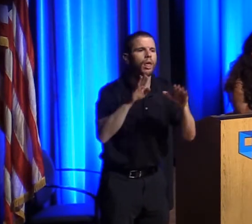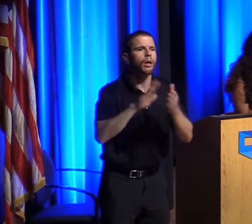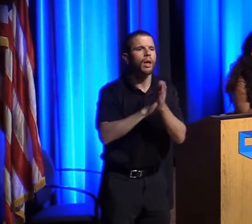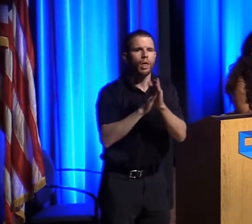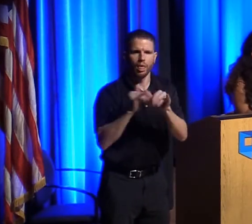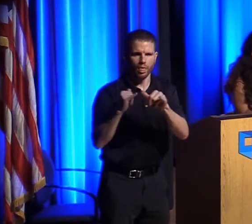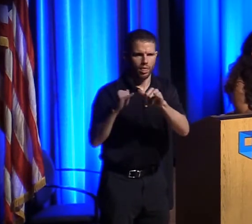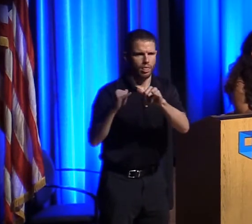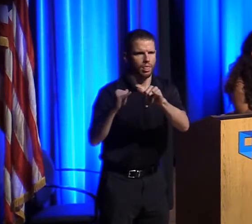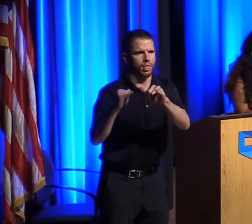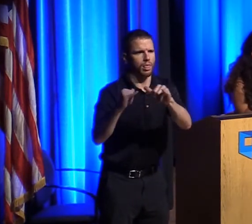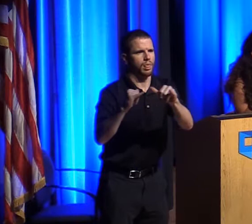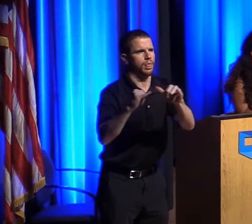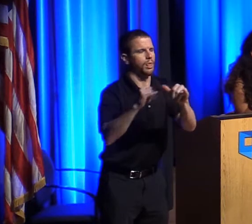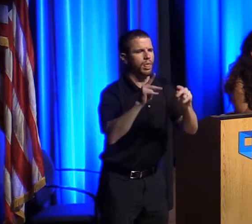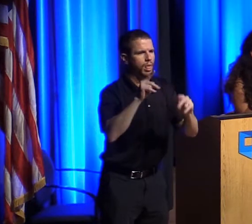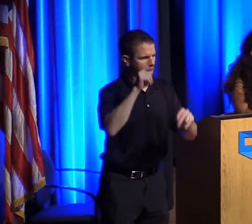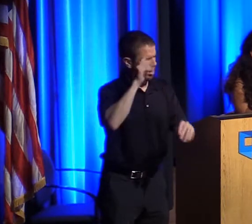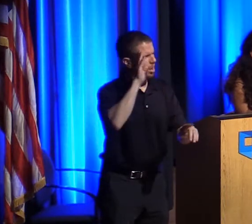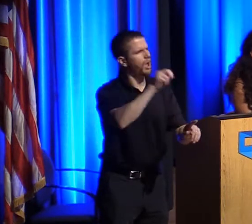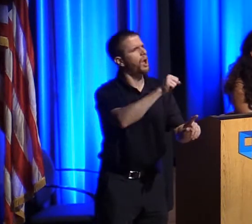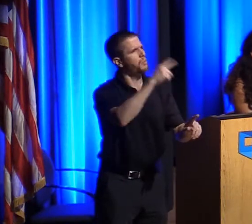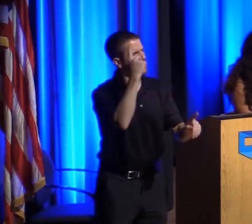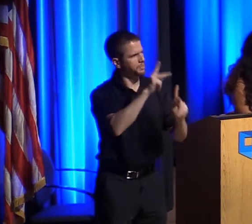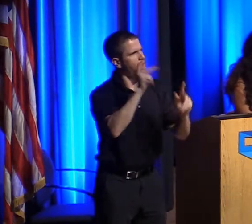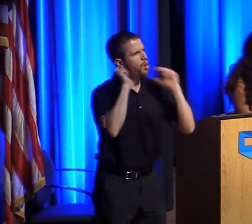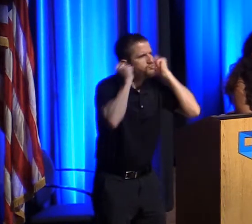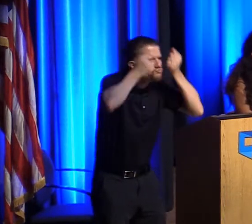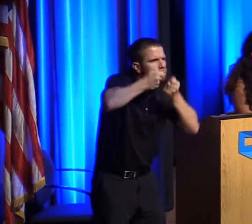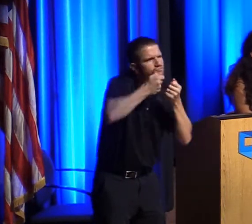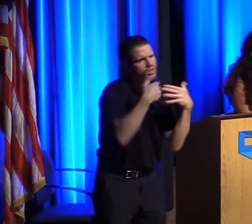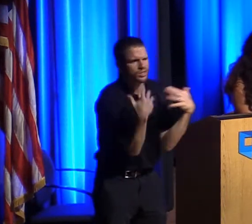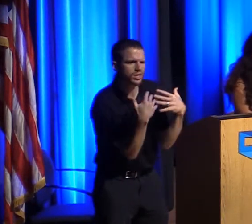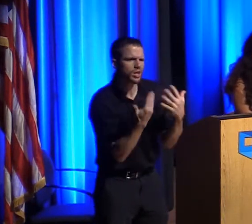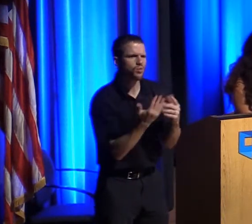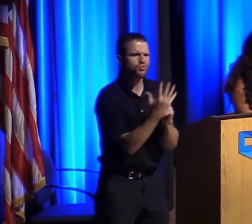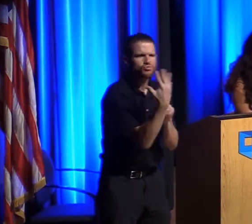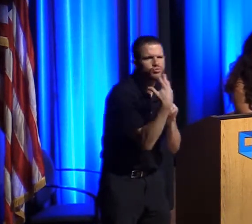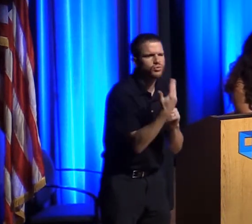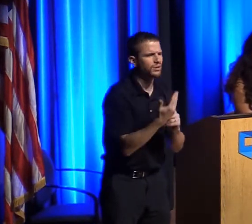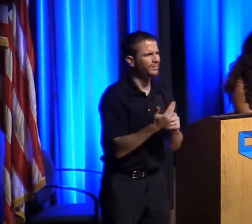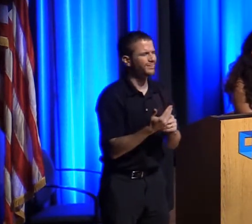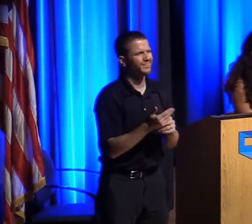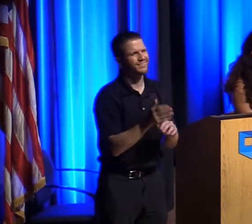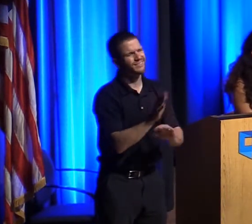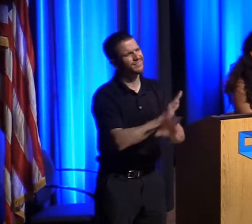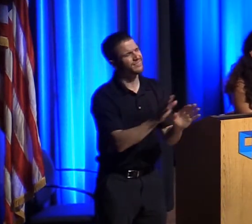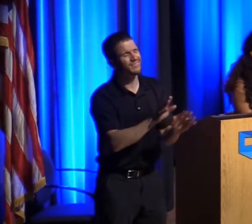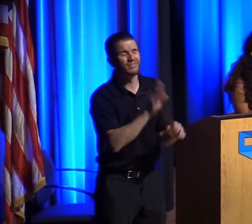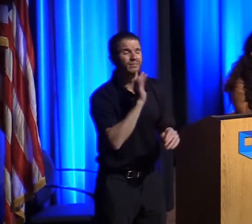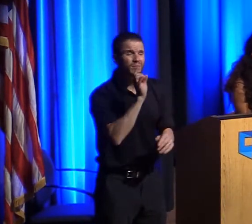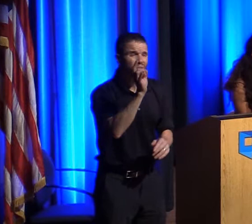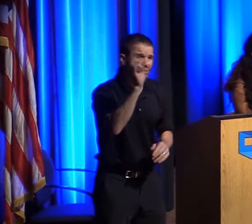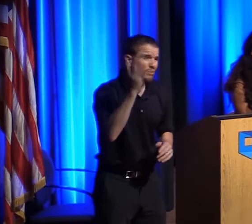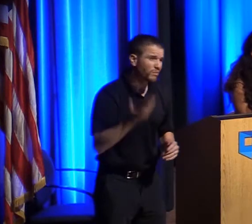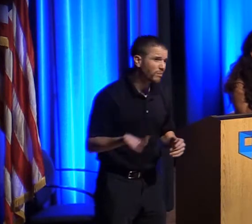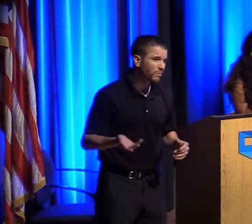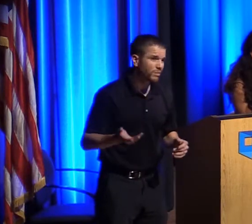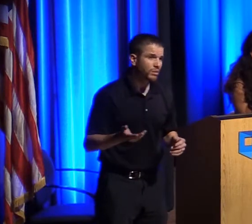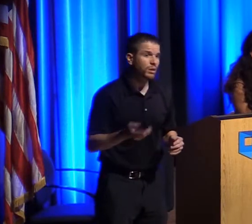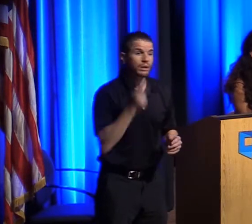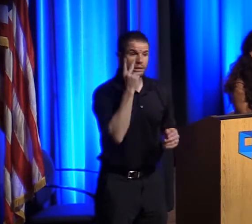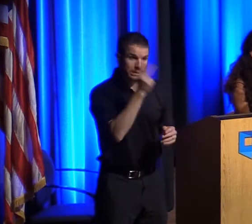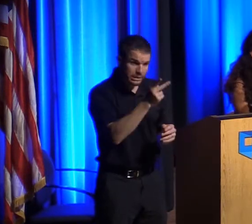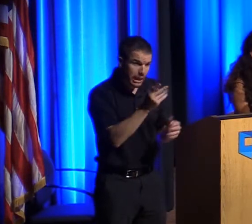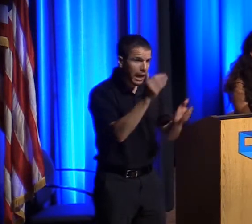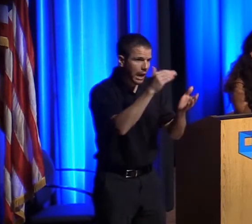And it makes us fear, right? And I think those things are extraordinarily dangerous. I will say for the very first